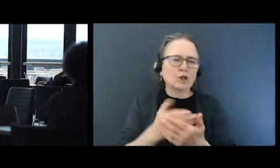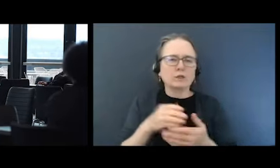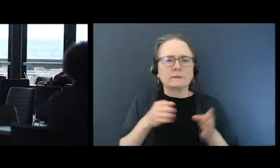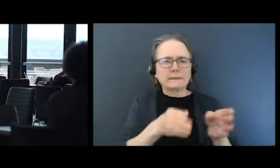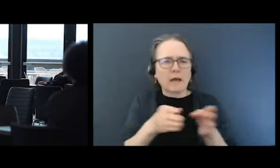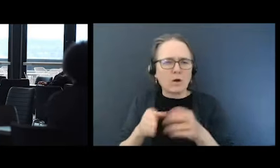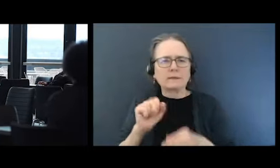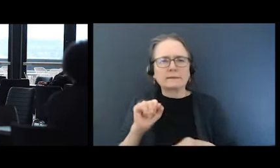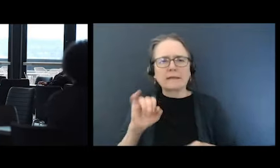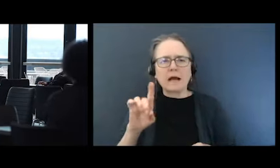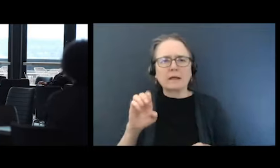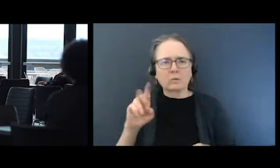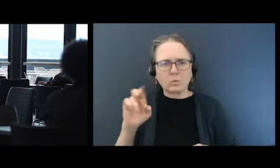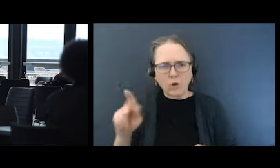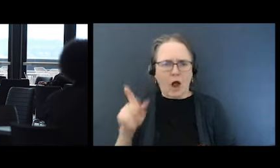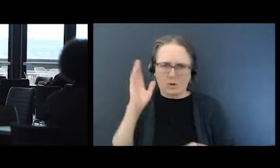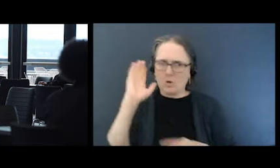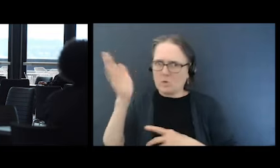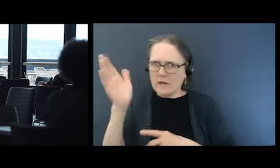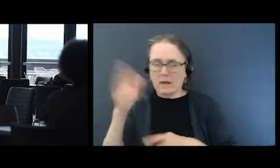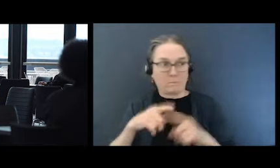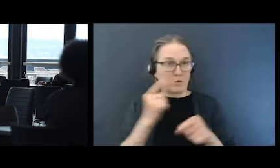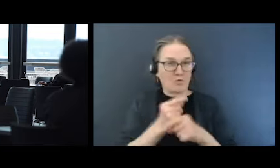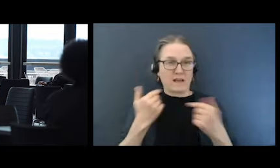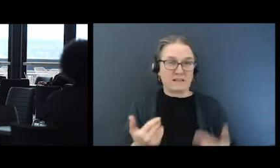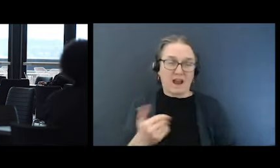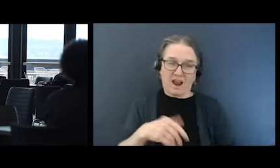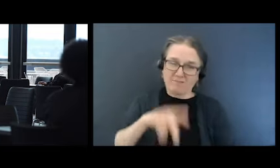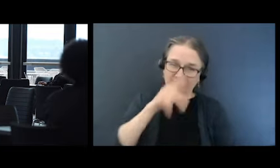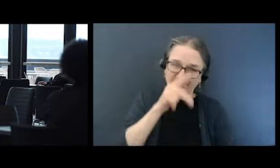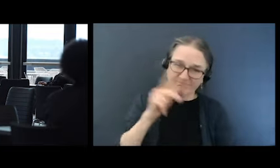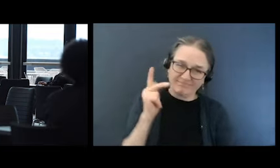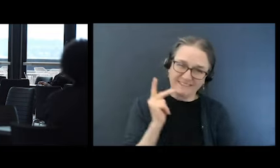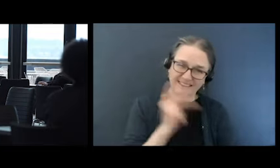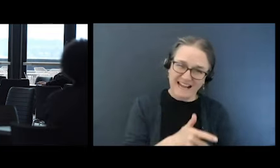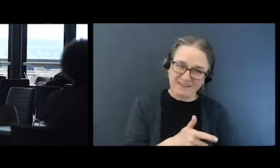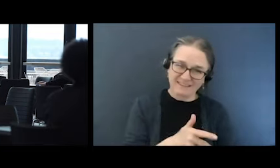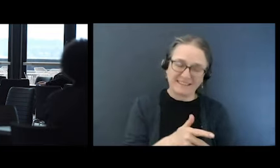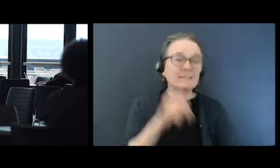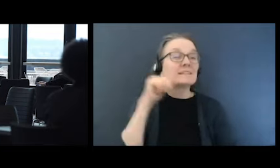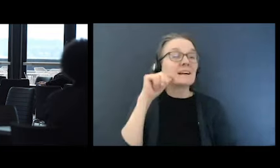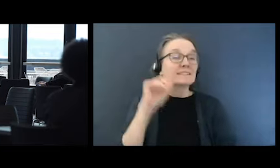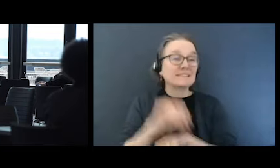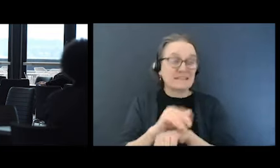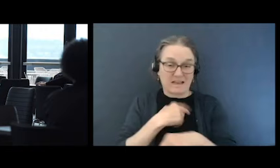when I got off the bus and went to the Amazon Fresh store, and my choices were walk home the rest of the